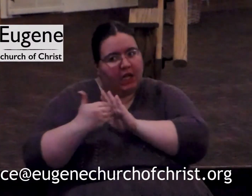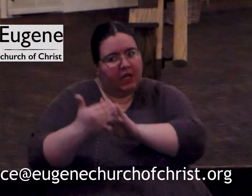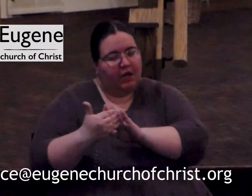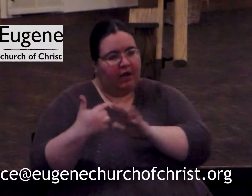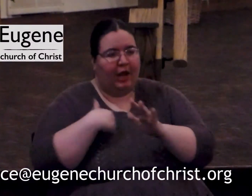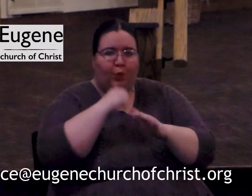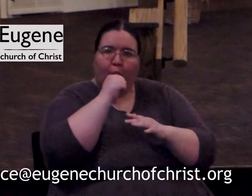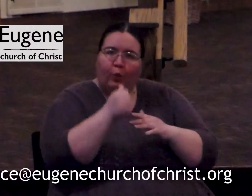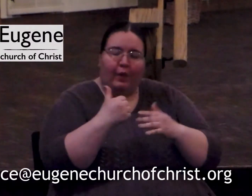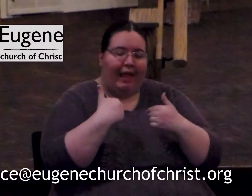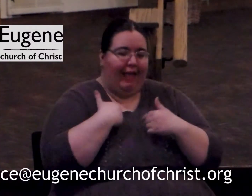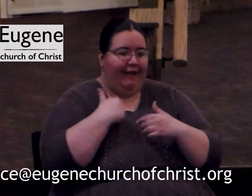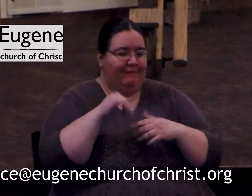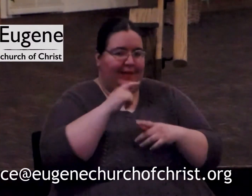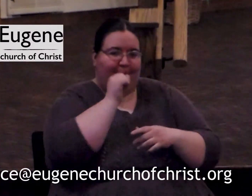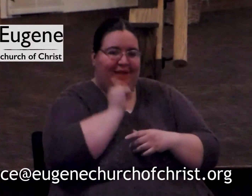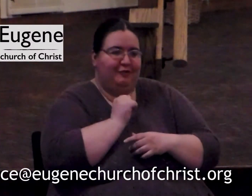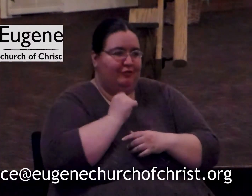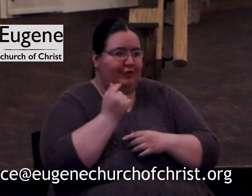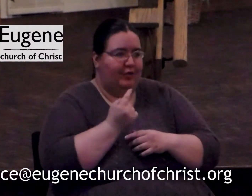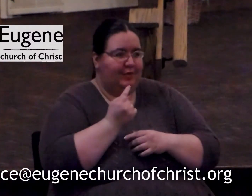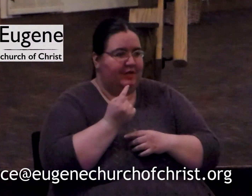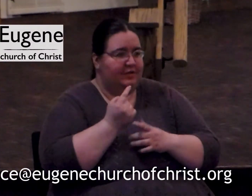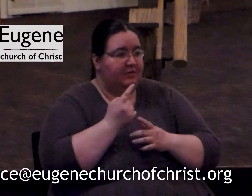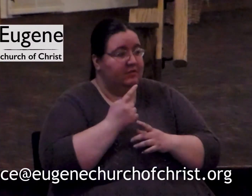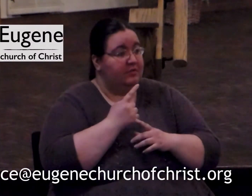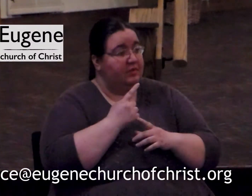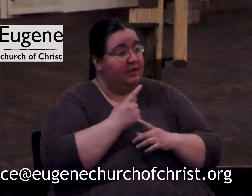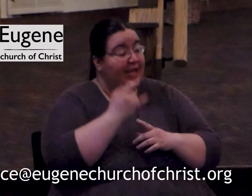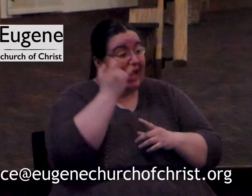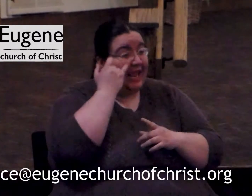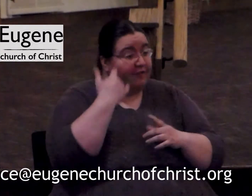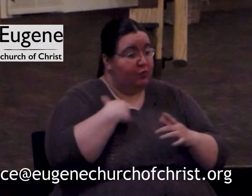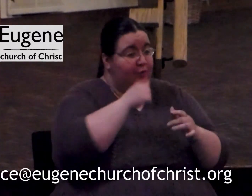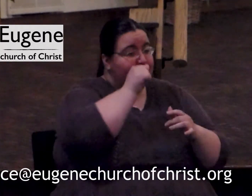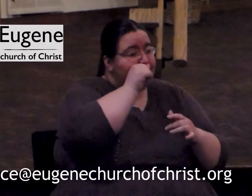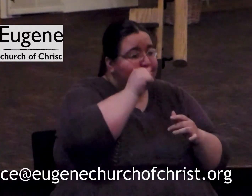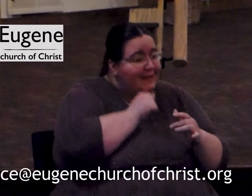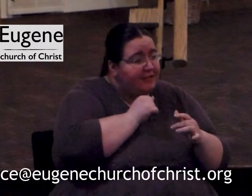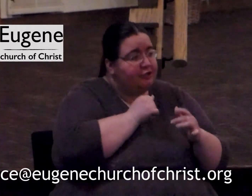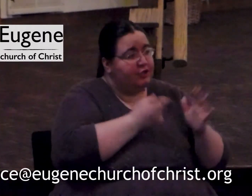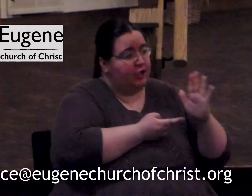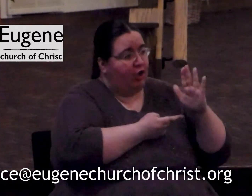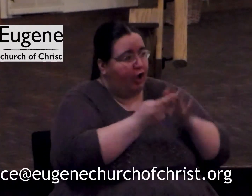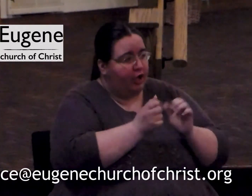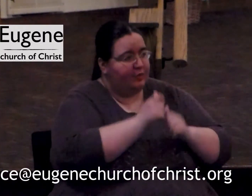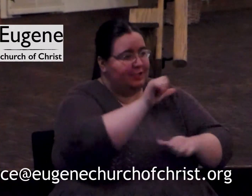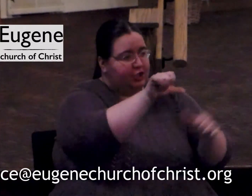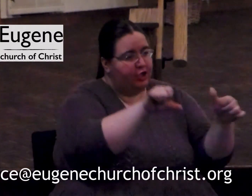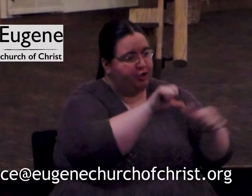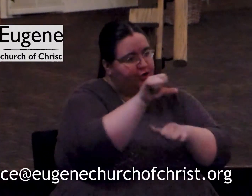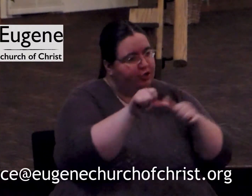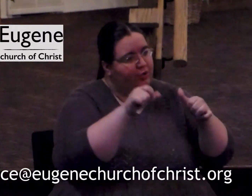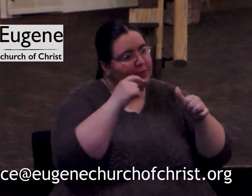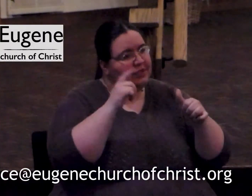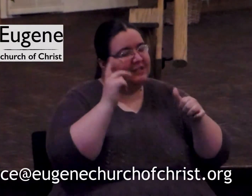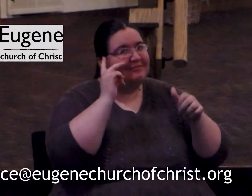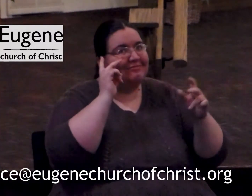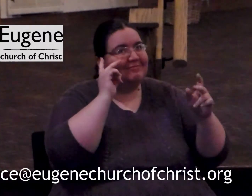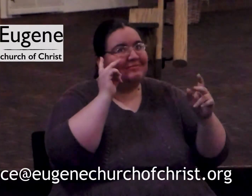And I need to realize that I don't have the patience that James is talking about. But for each of us with each other, if we're living lives